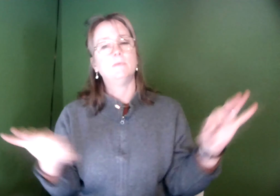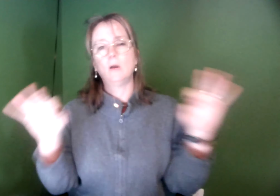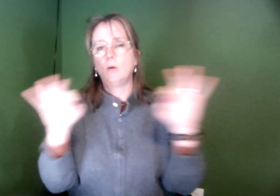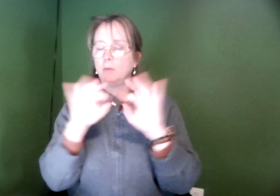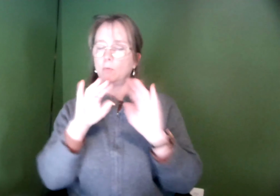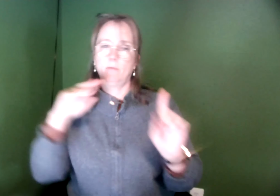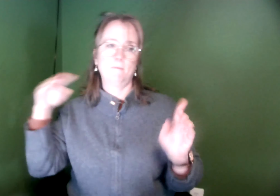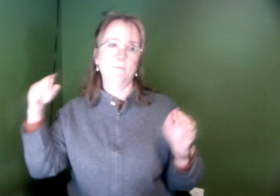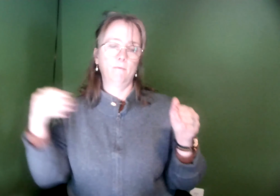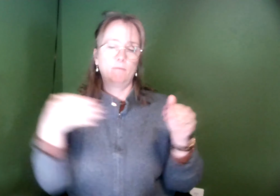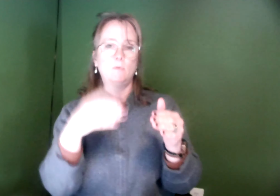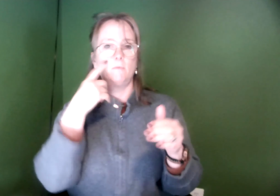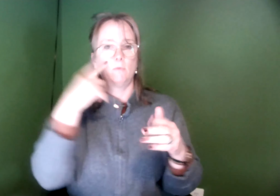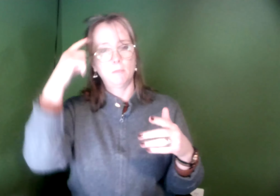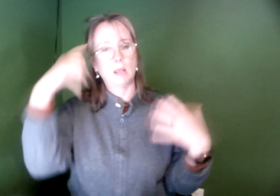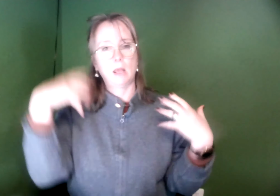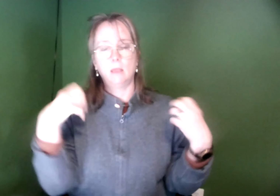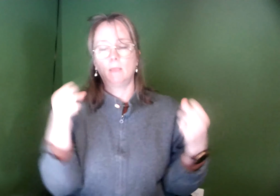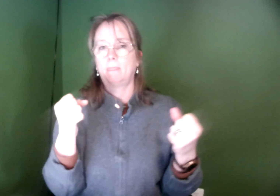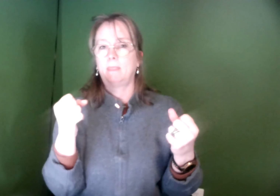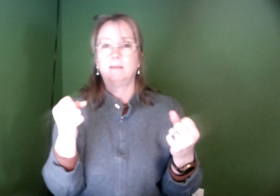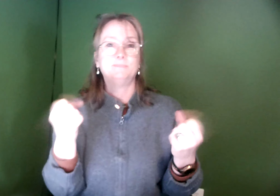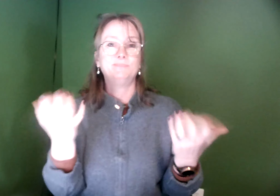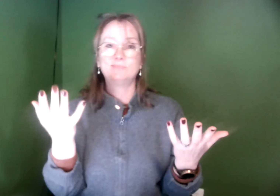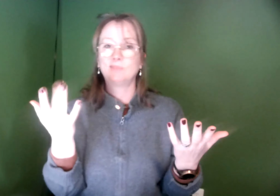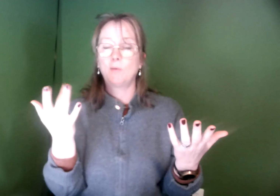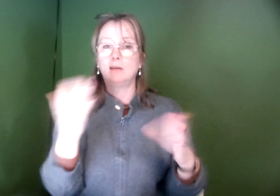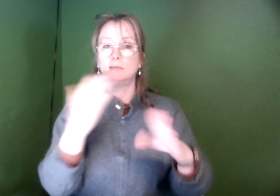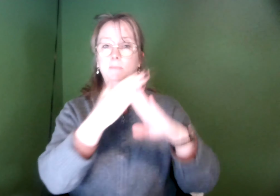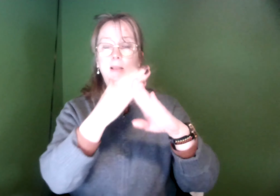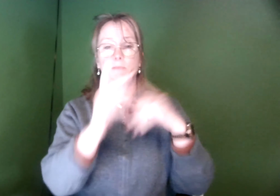many of them up there and not enough people are getting help as a result.